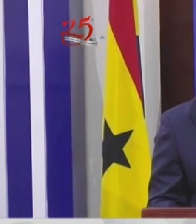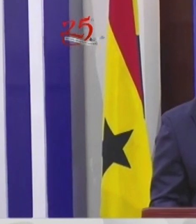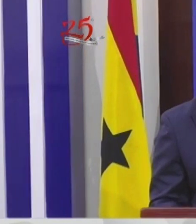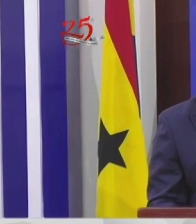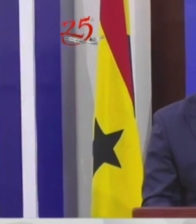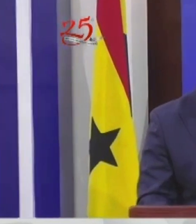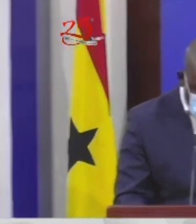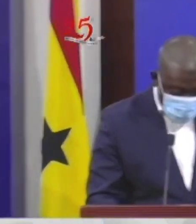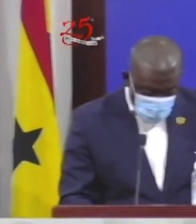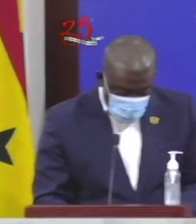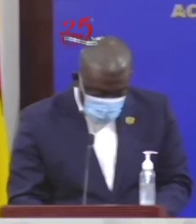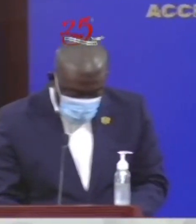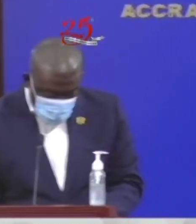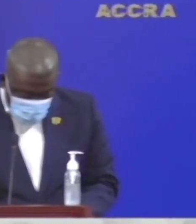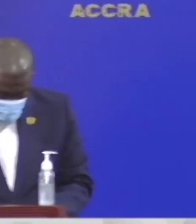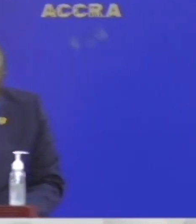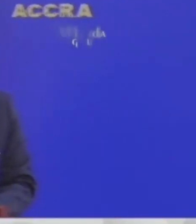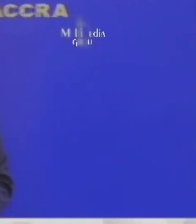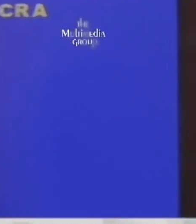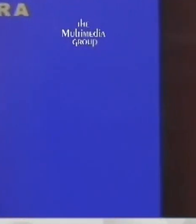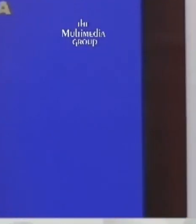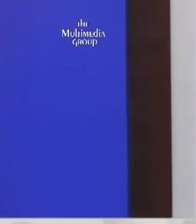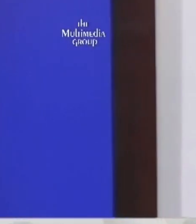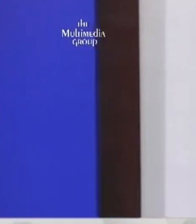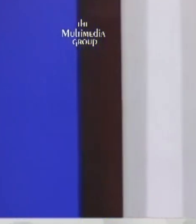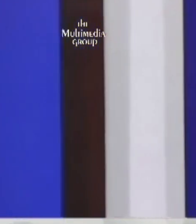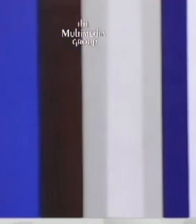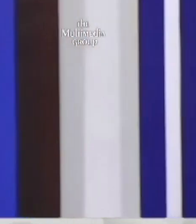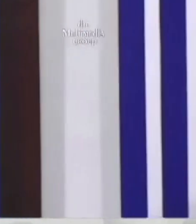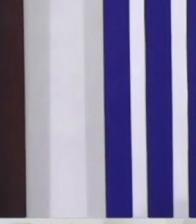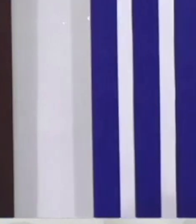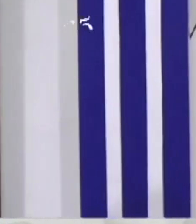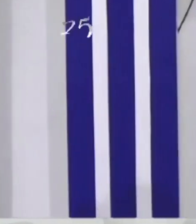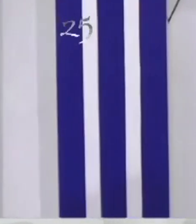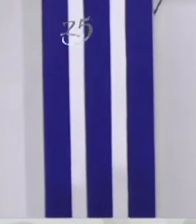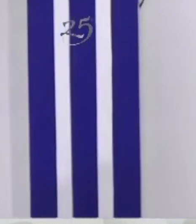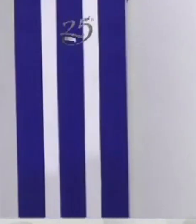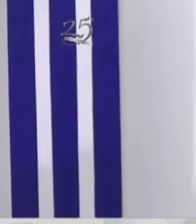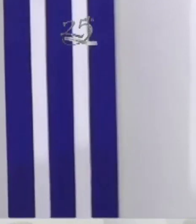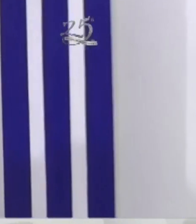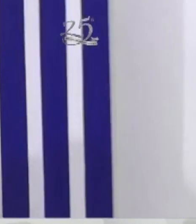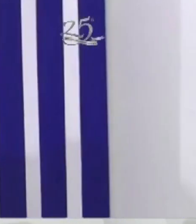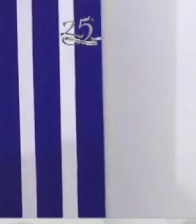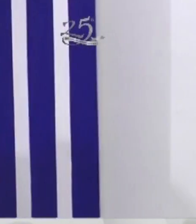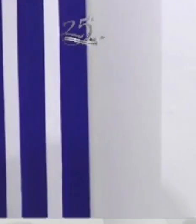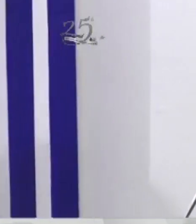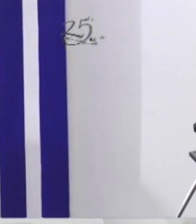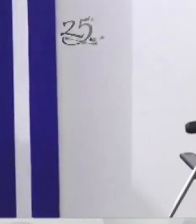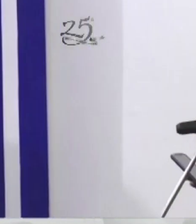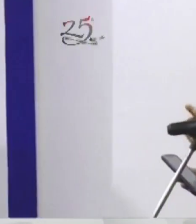BBC reporter in Ghana. On the 30th of April, which is just 12 days ago, Ghana performed first 12 autopsies